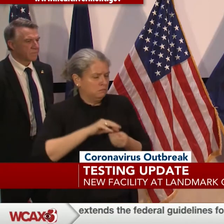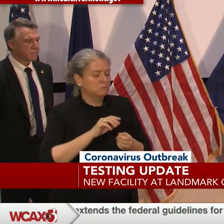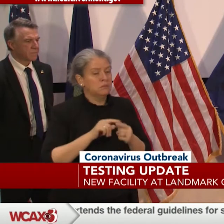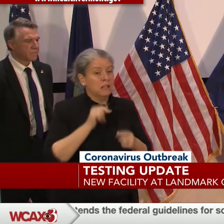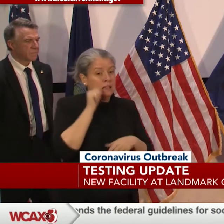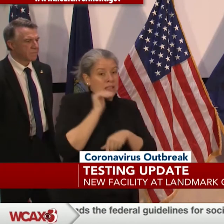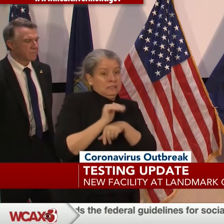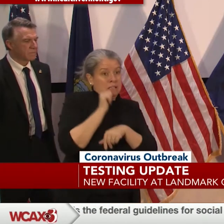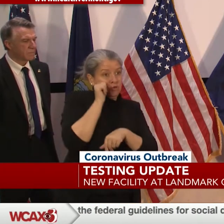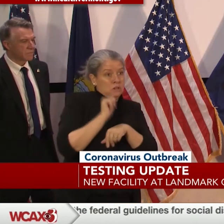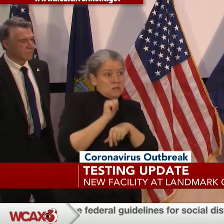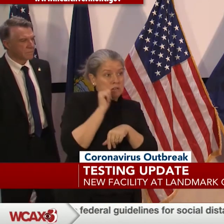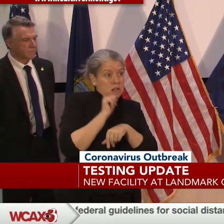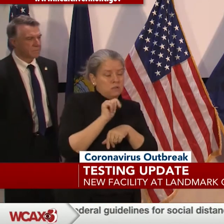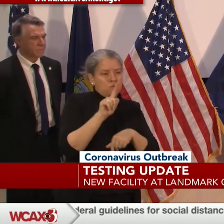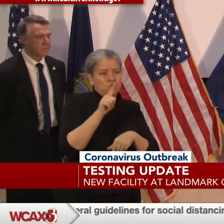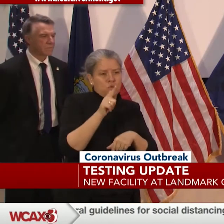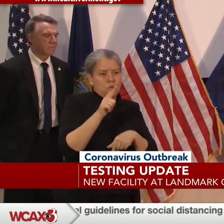21 new cases yesterday,